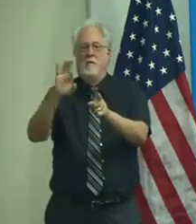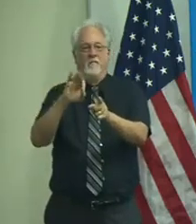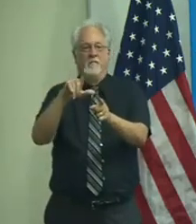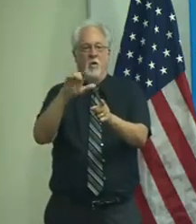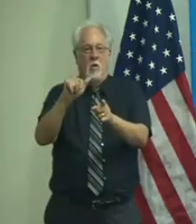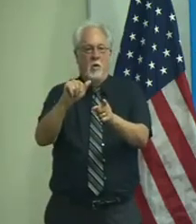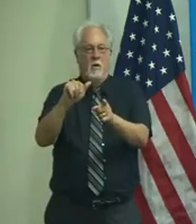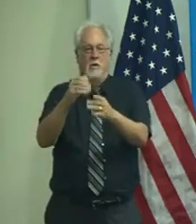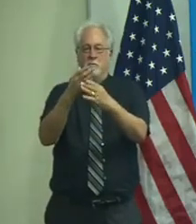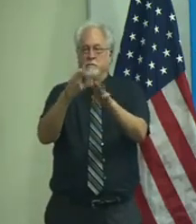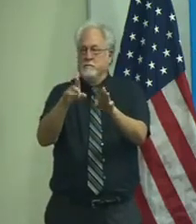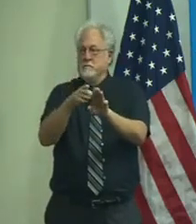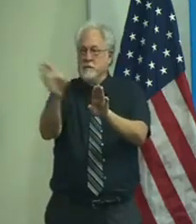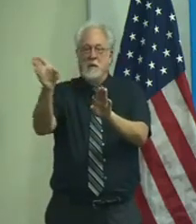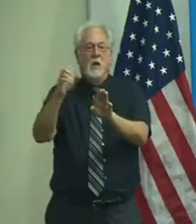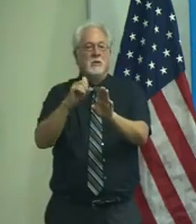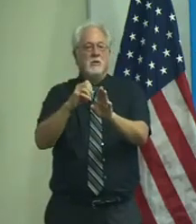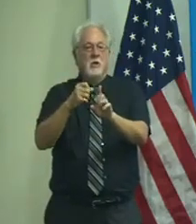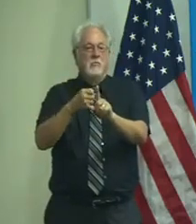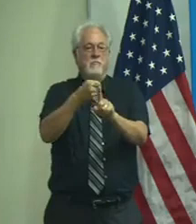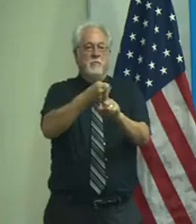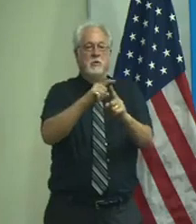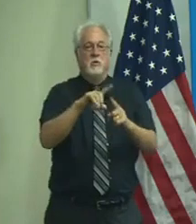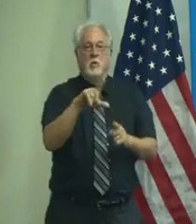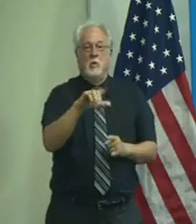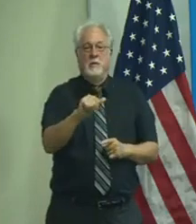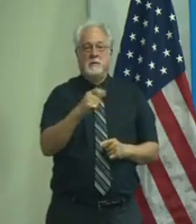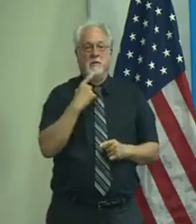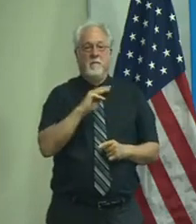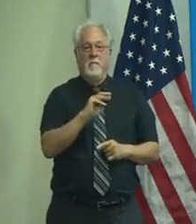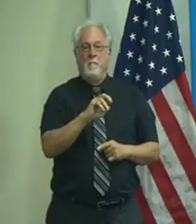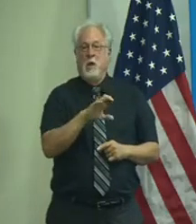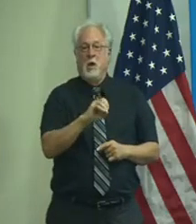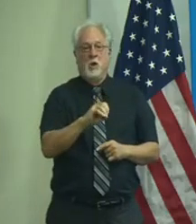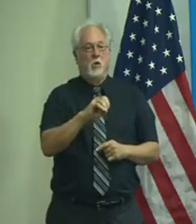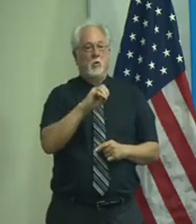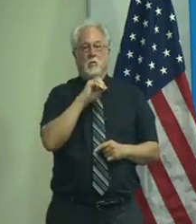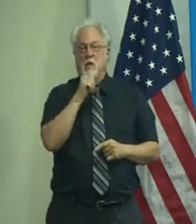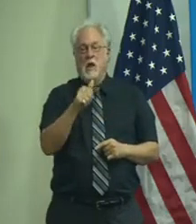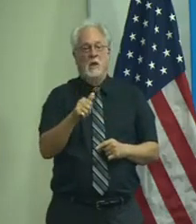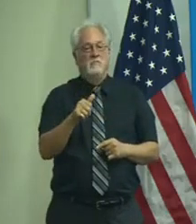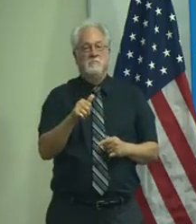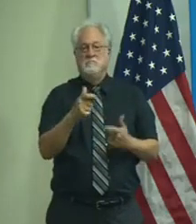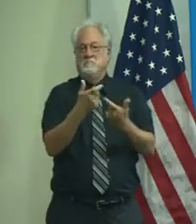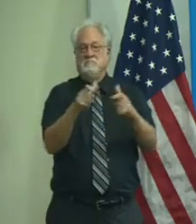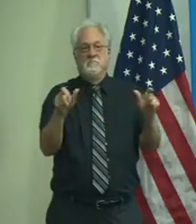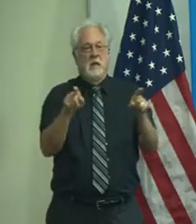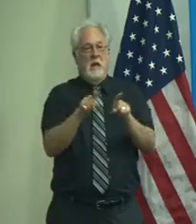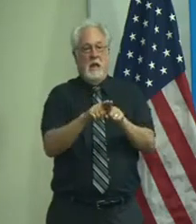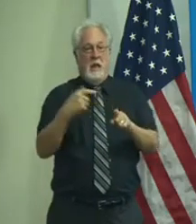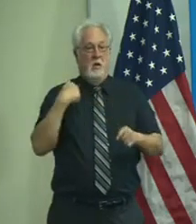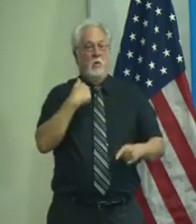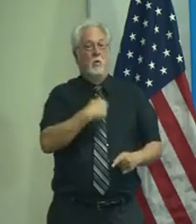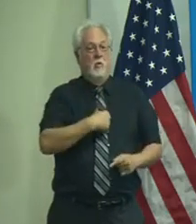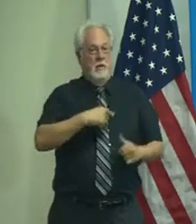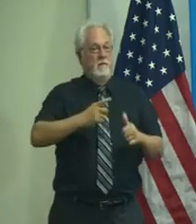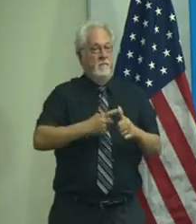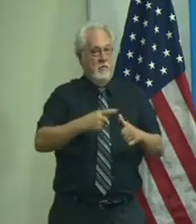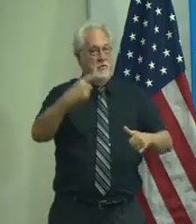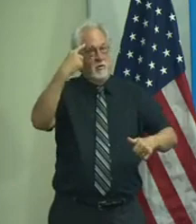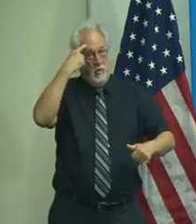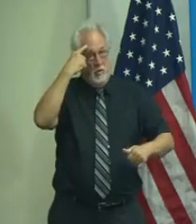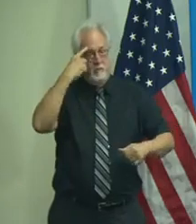Florida. And so the impacts to Louisiana from Marco will not be as significant as was originally